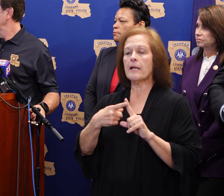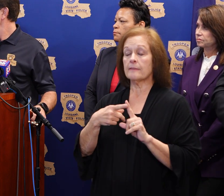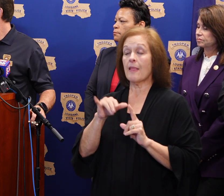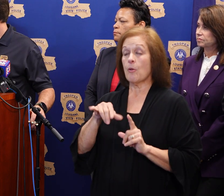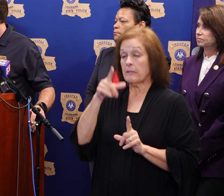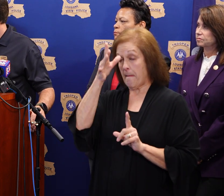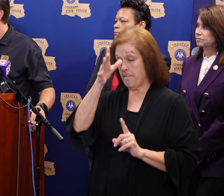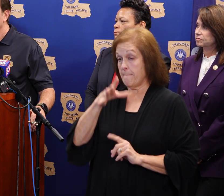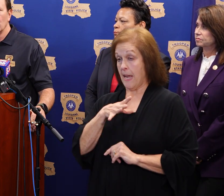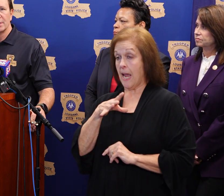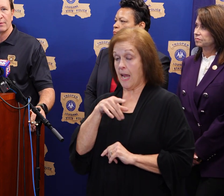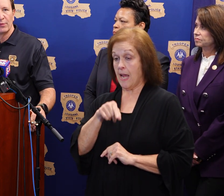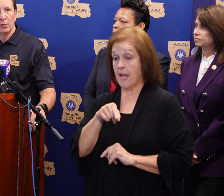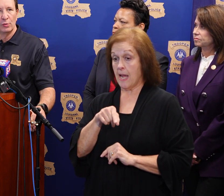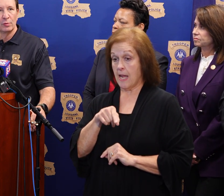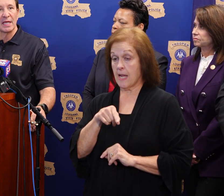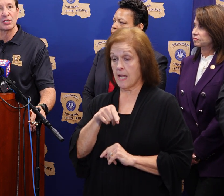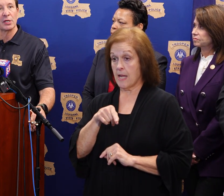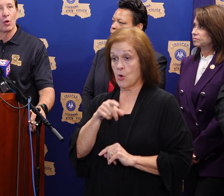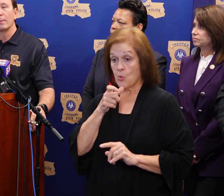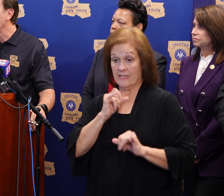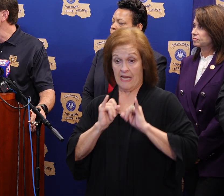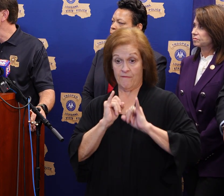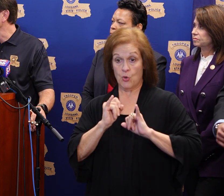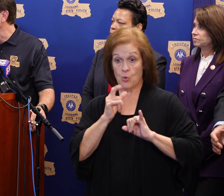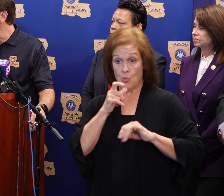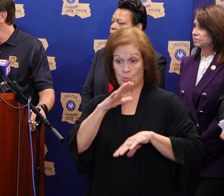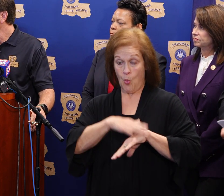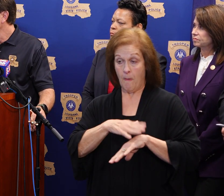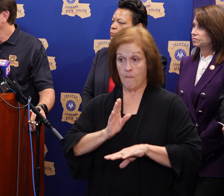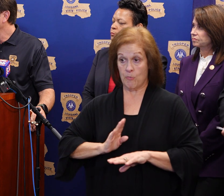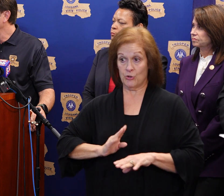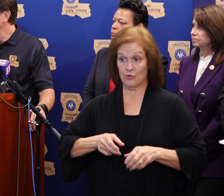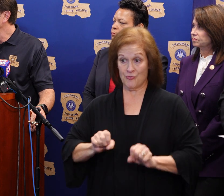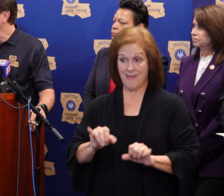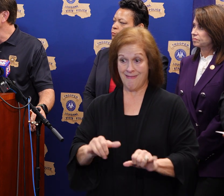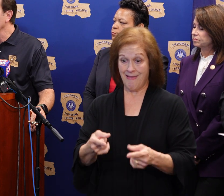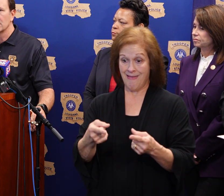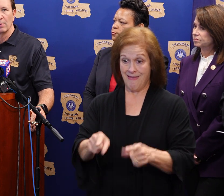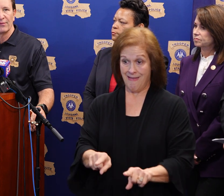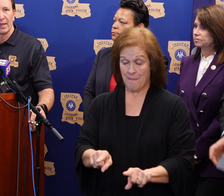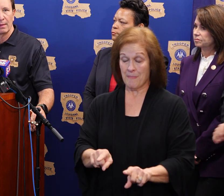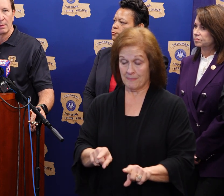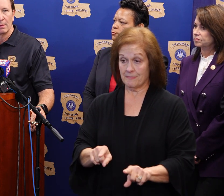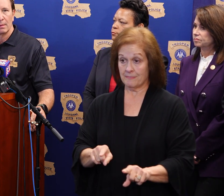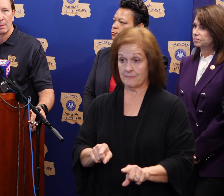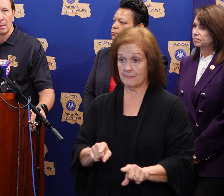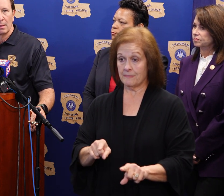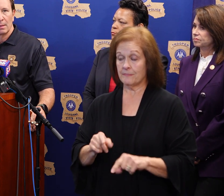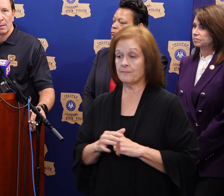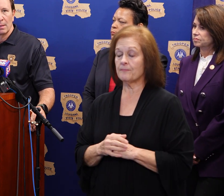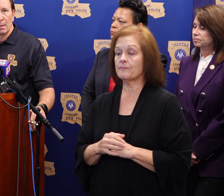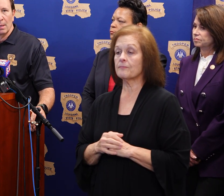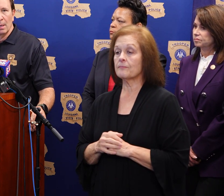man who was interviewed who was actually on Bourbon Street during this horrific